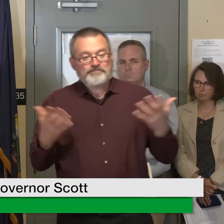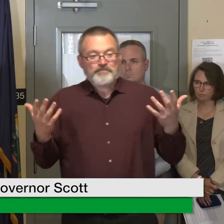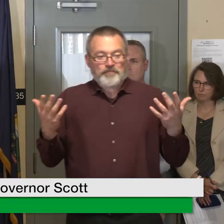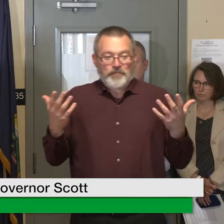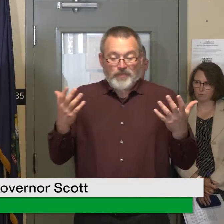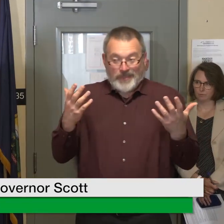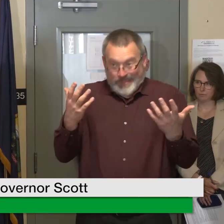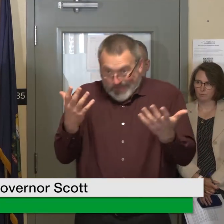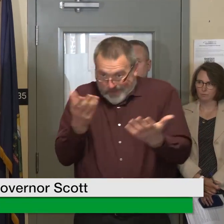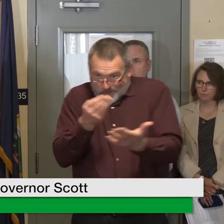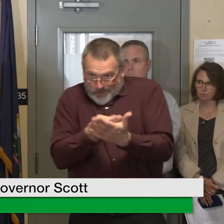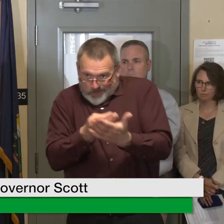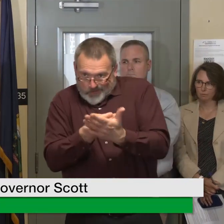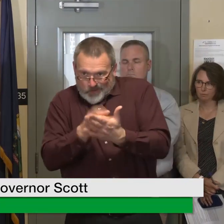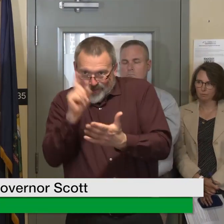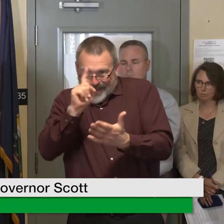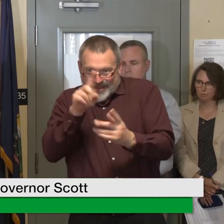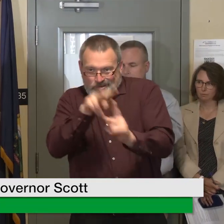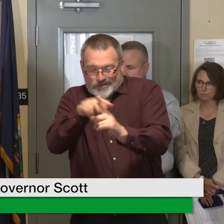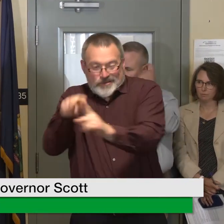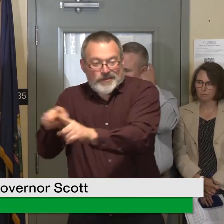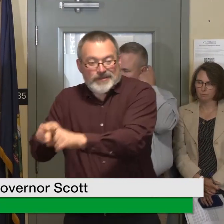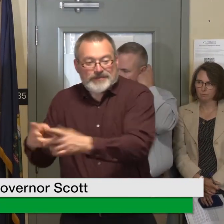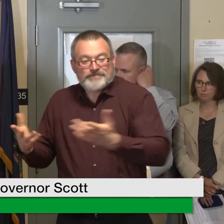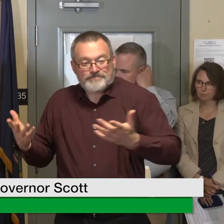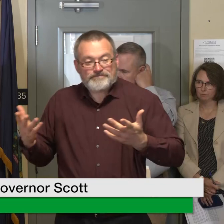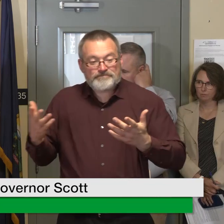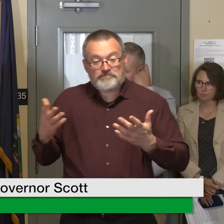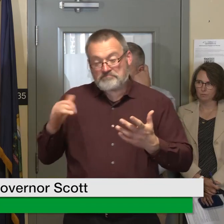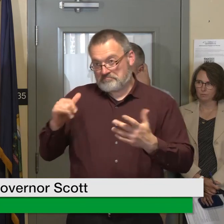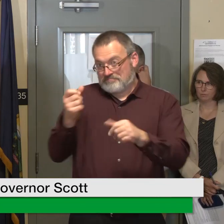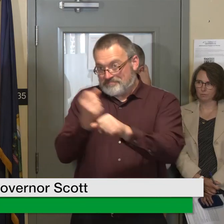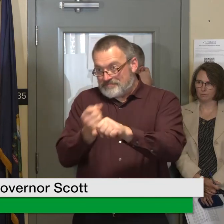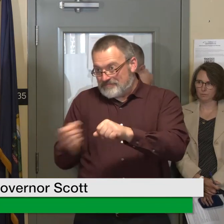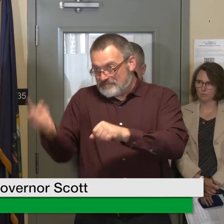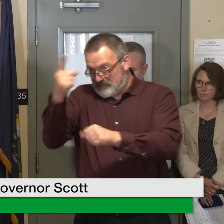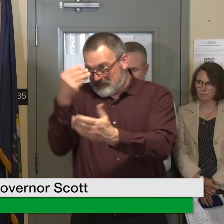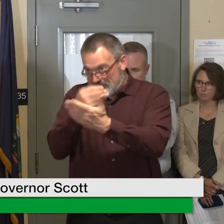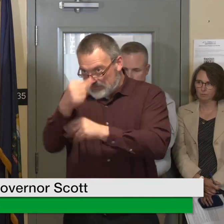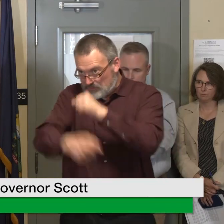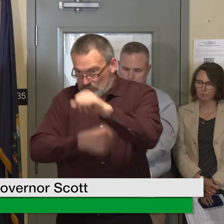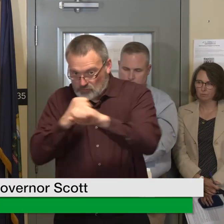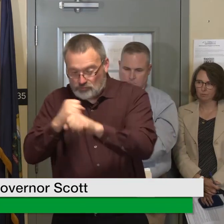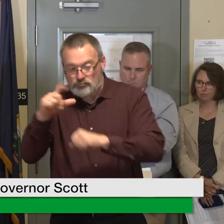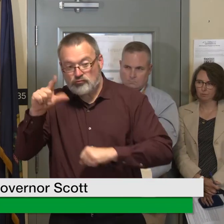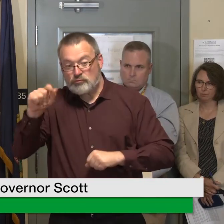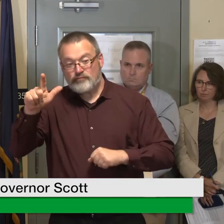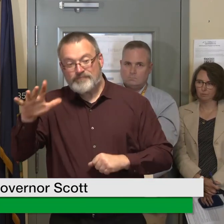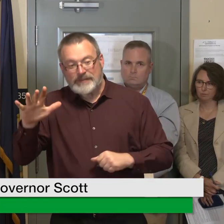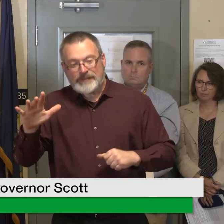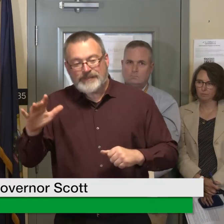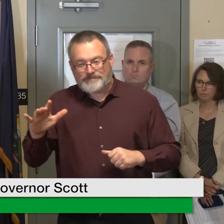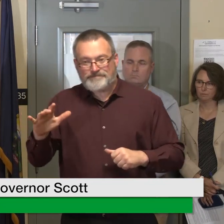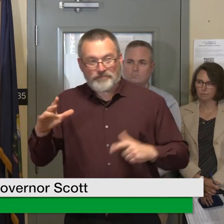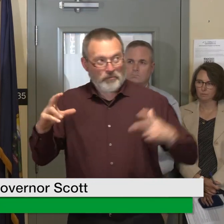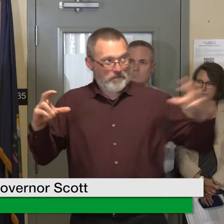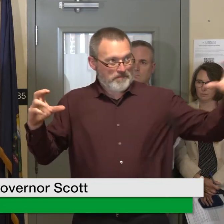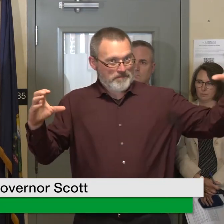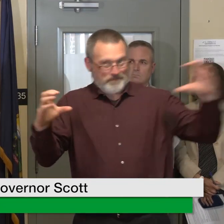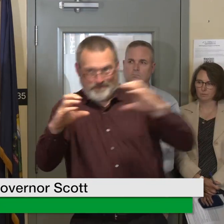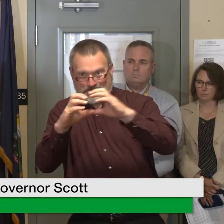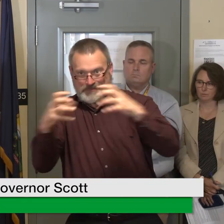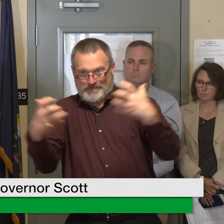the state's FY25 budget is match money that now we need the federal government to act